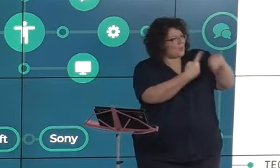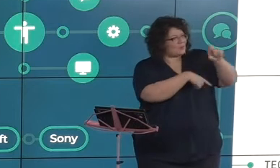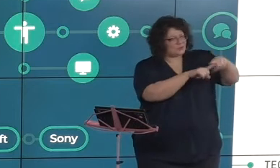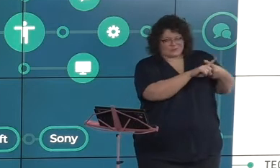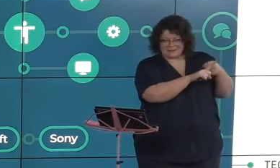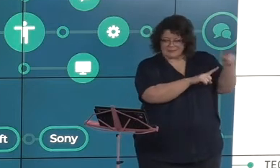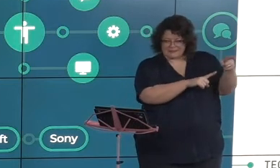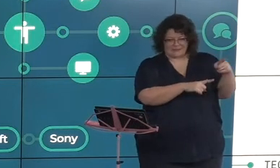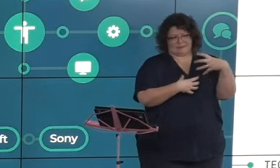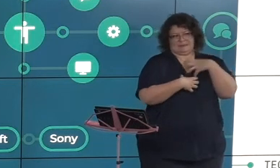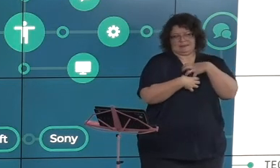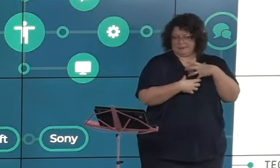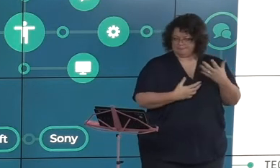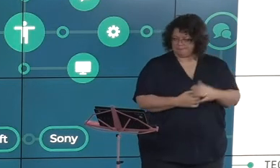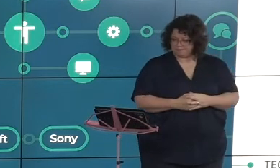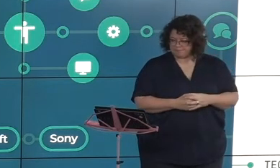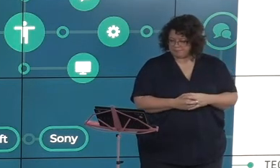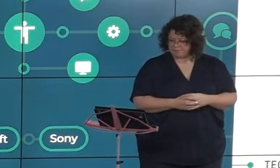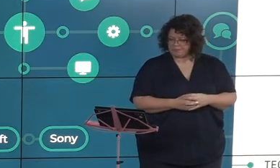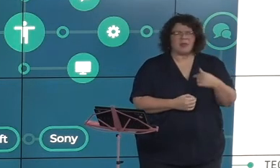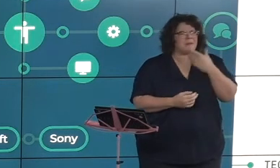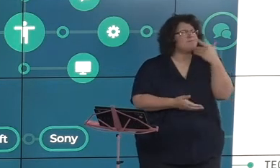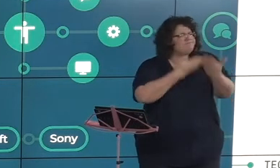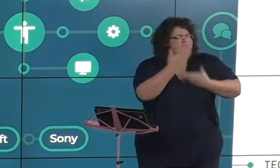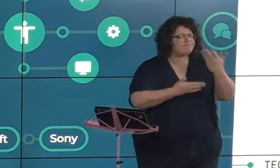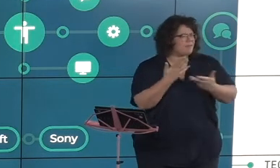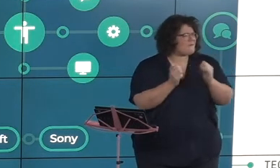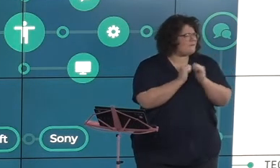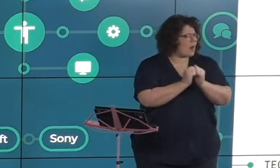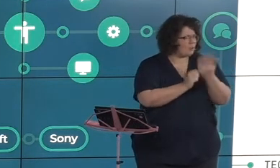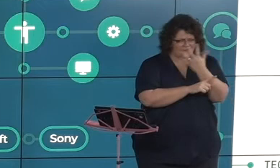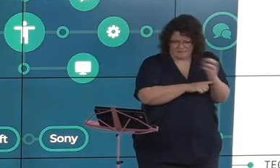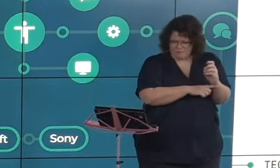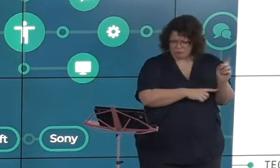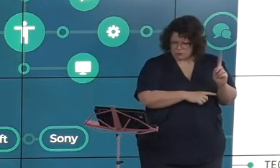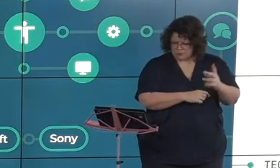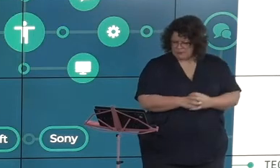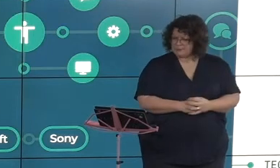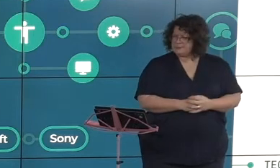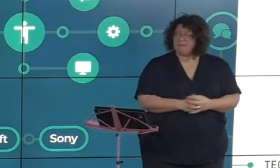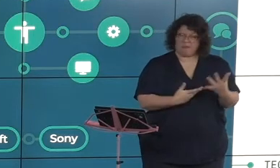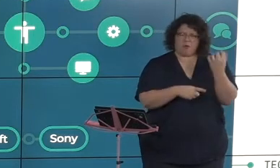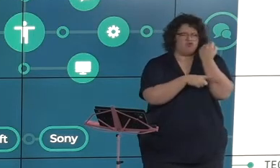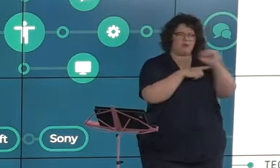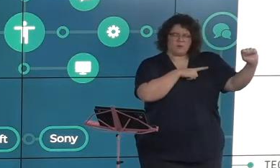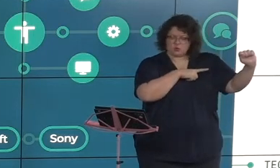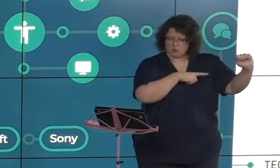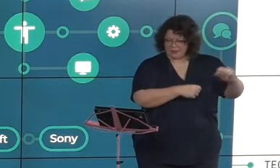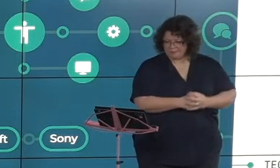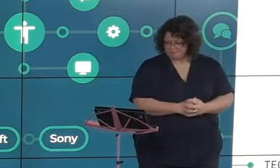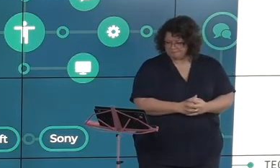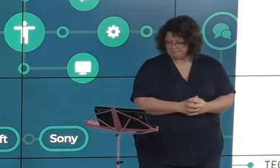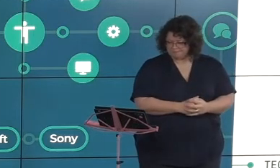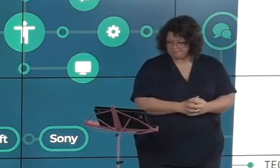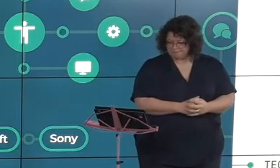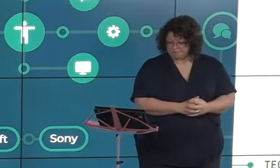The Valuable 500 is a revolution. Very simply. It's because I don't want any more for disability to be